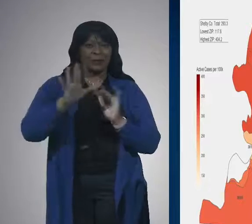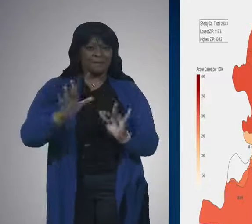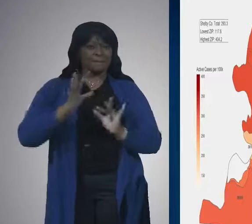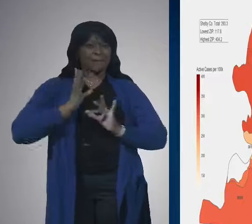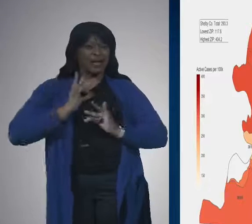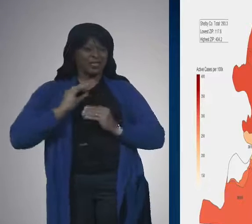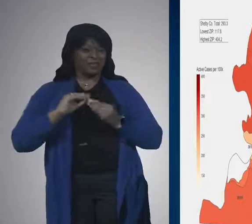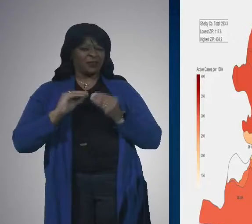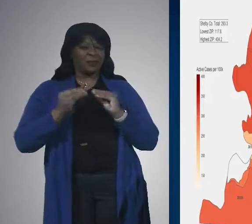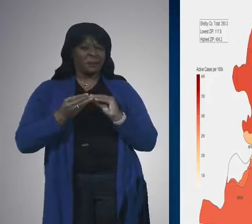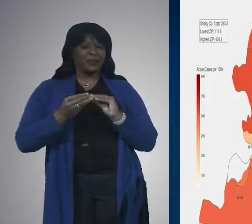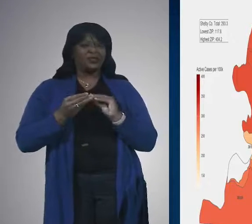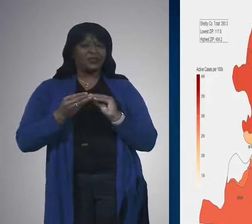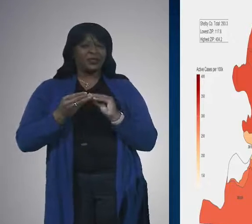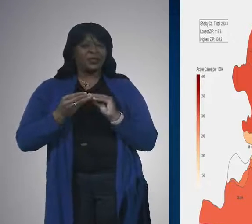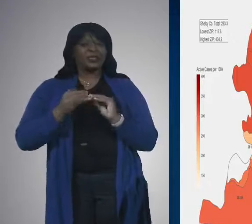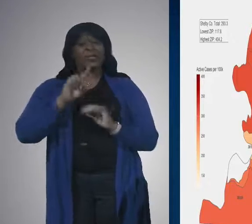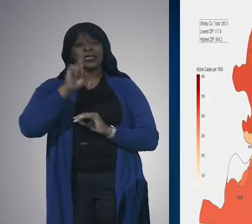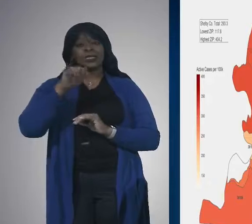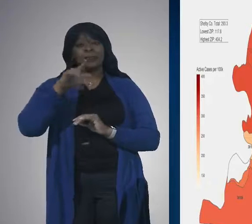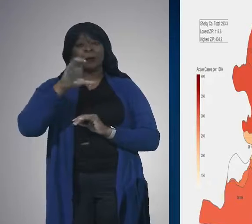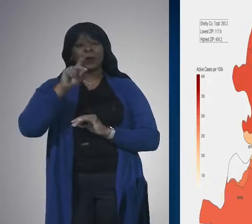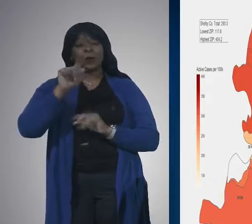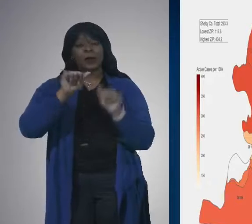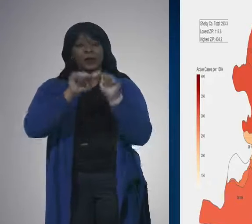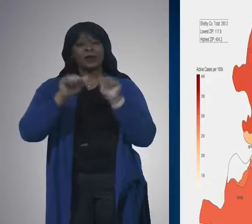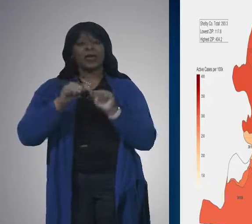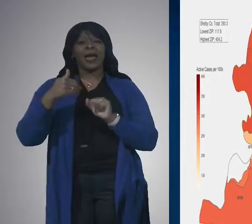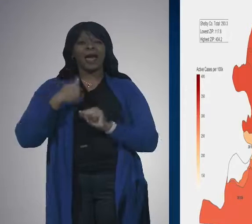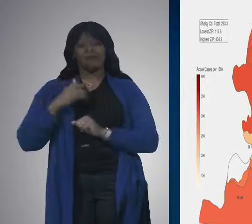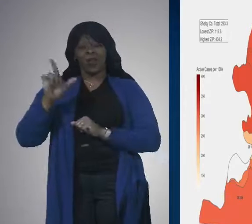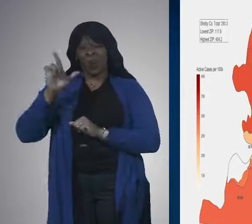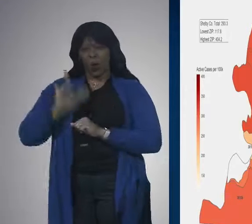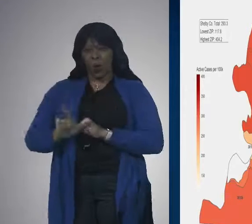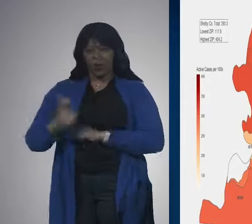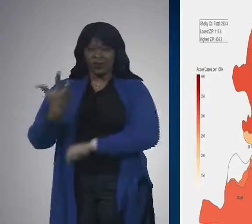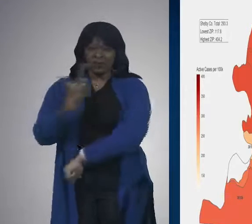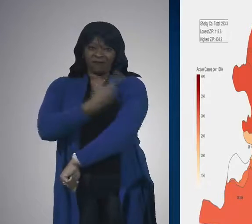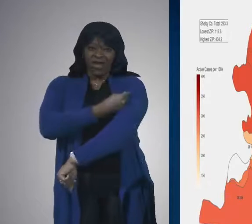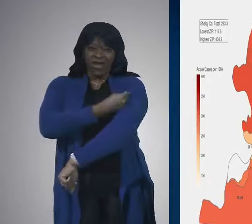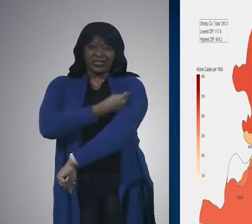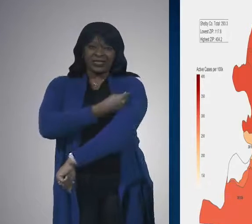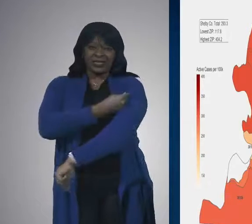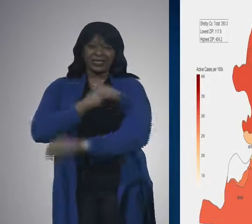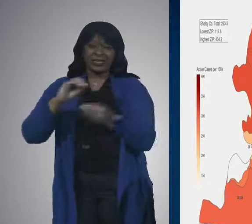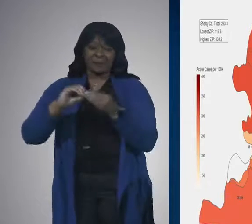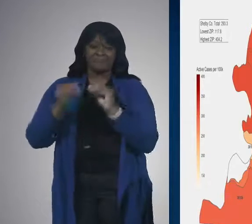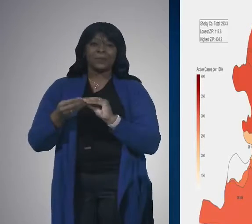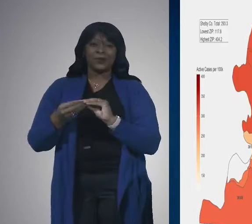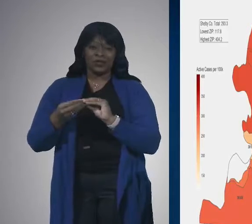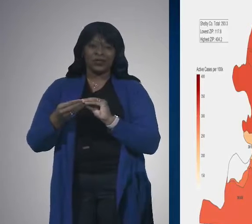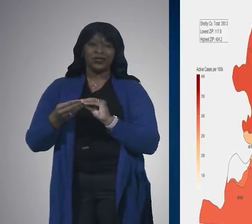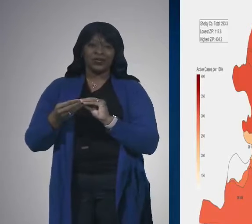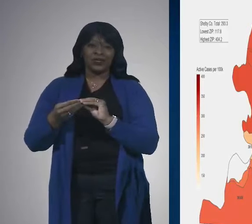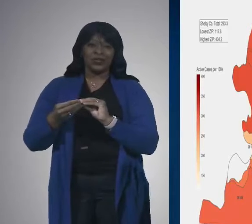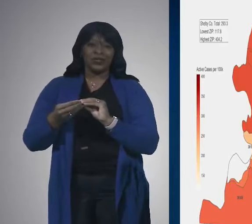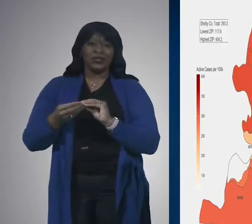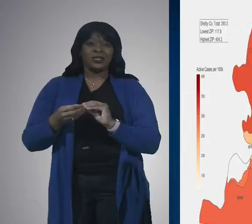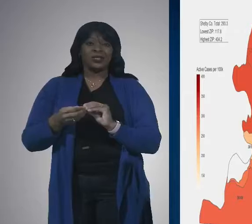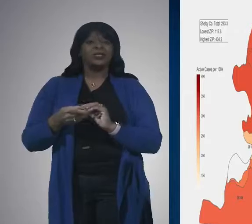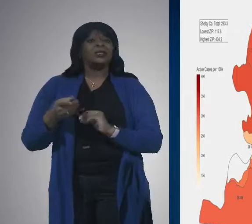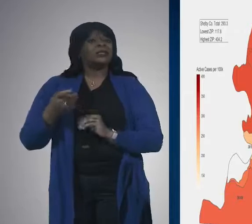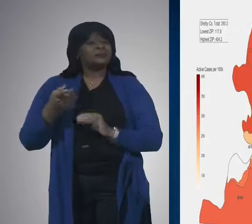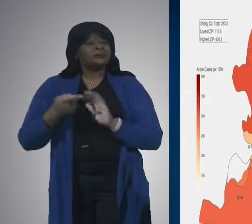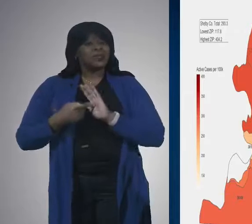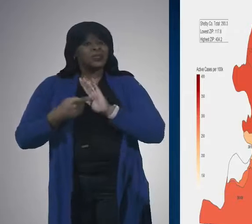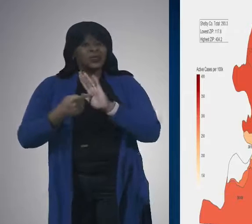cases in the zip codes that have the lowest vaccination rates. So it's pointing to the